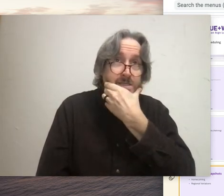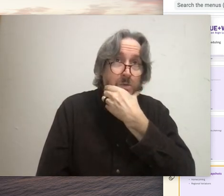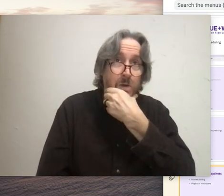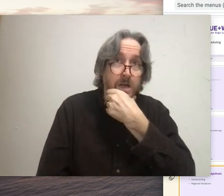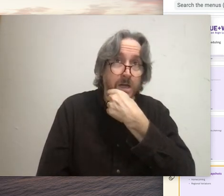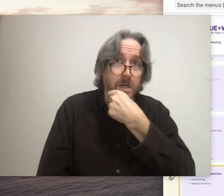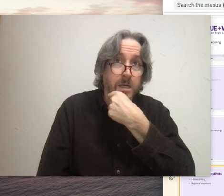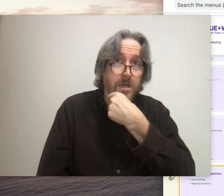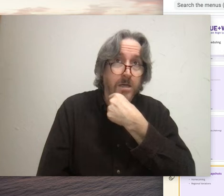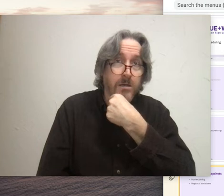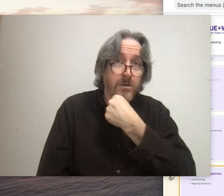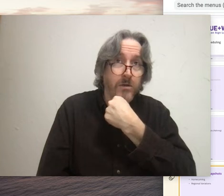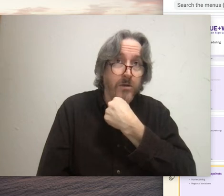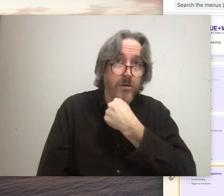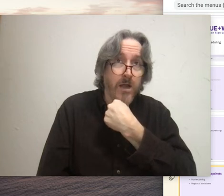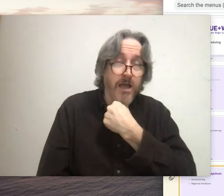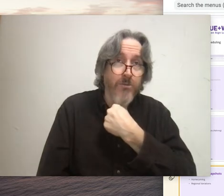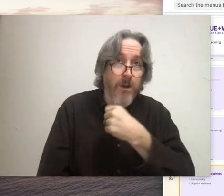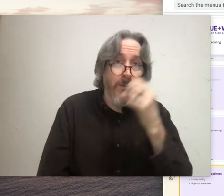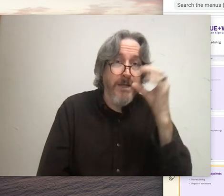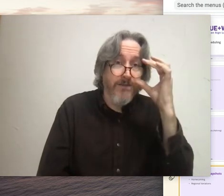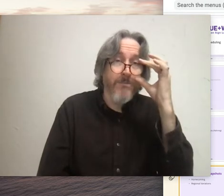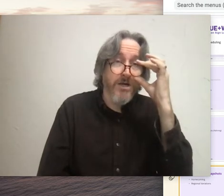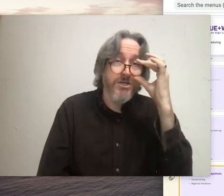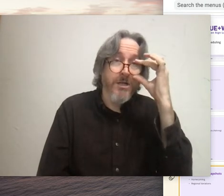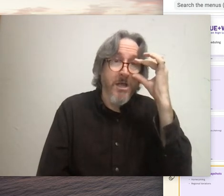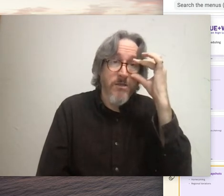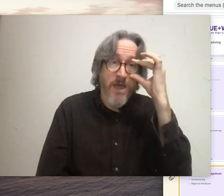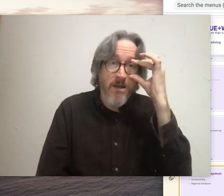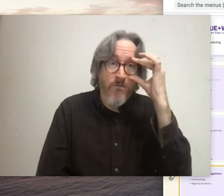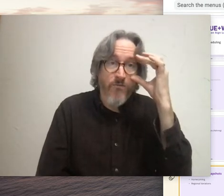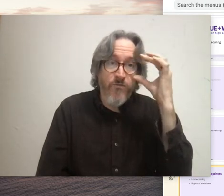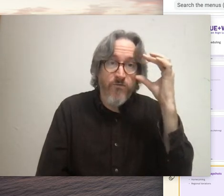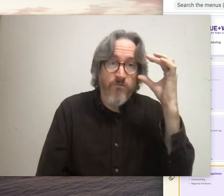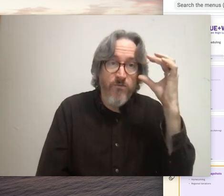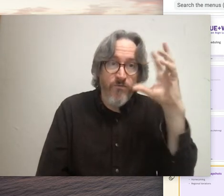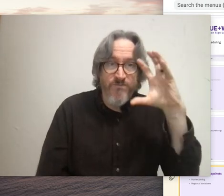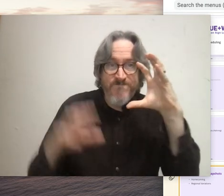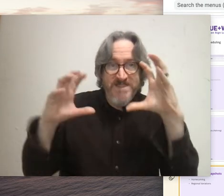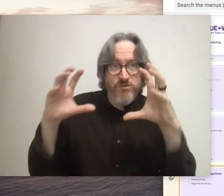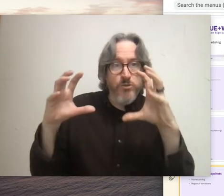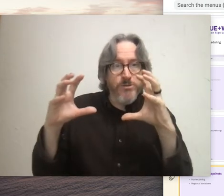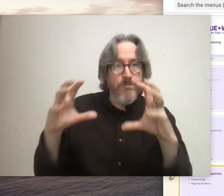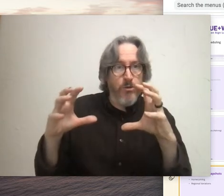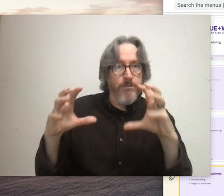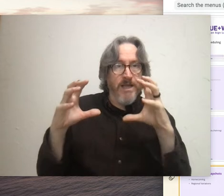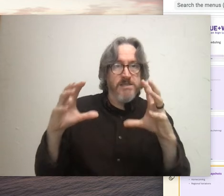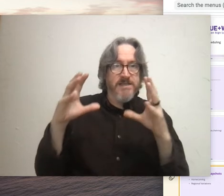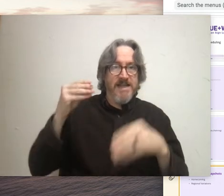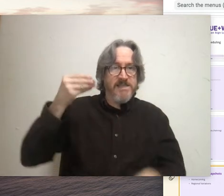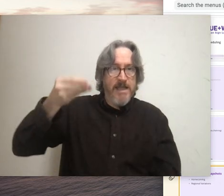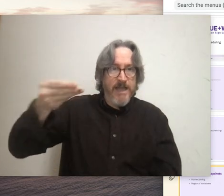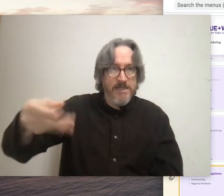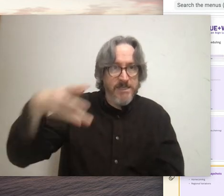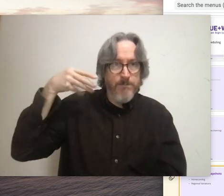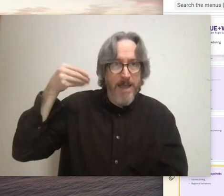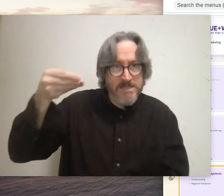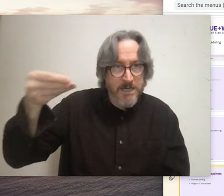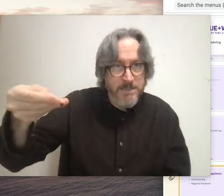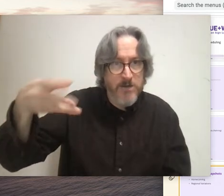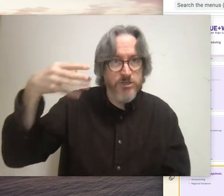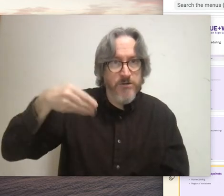in ASL 1, you probably got the impression that deaf schools are important because that's that